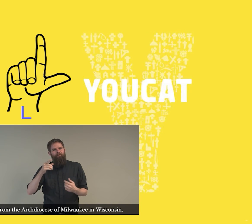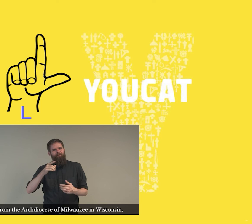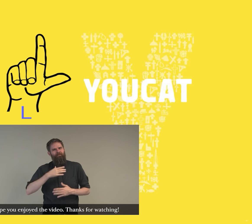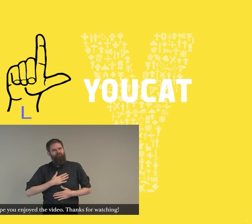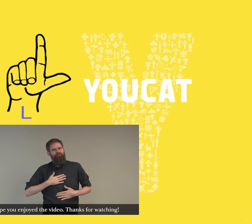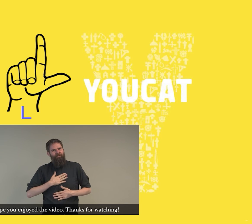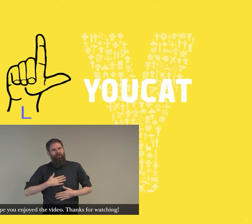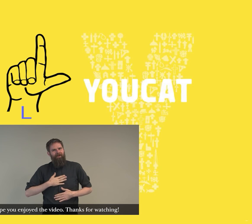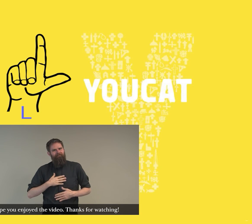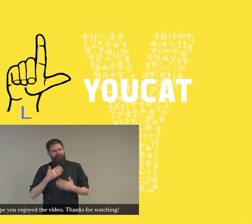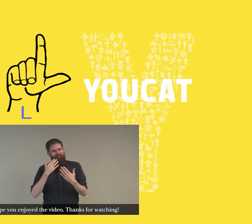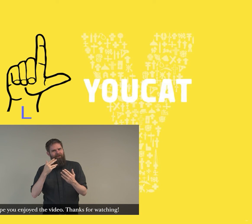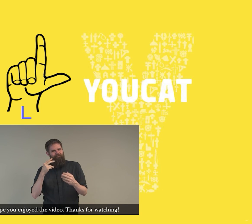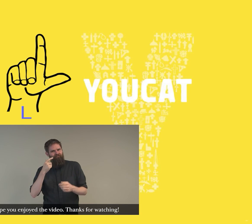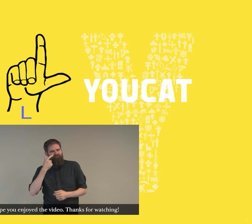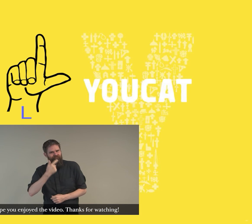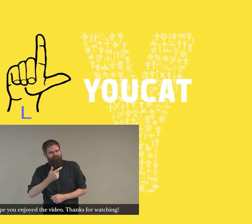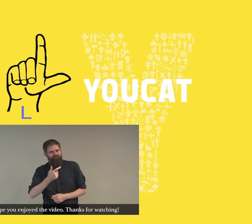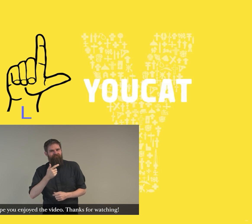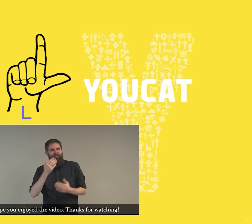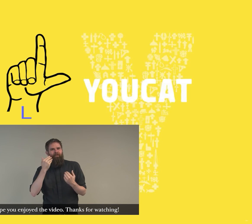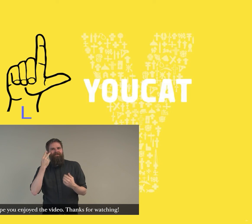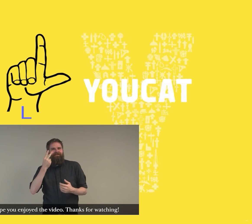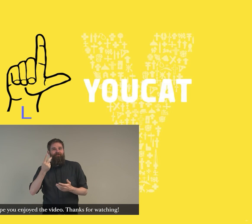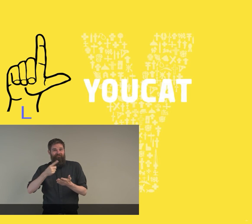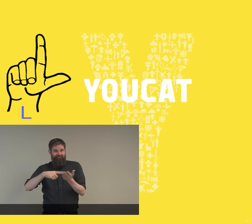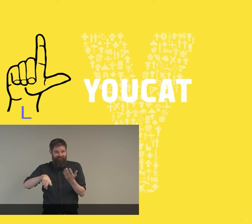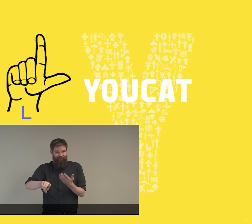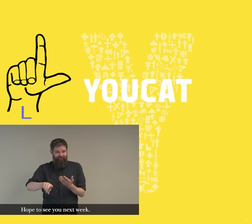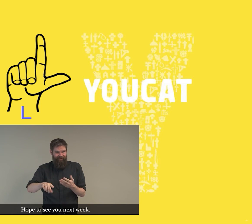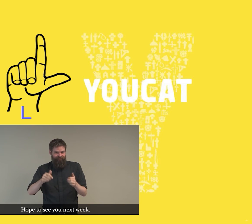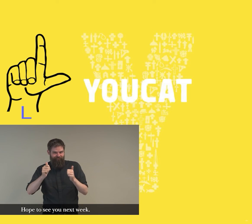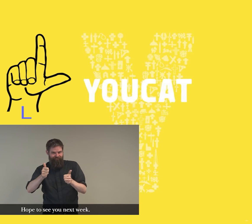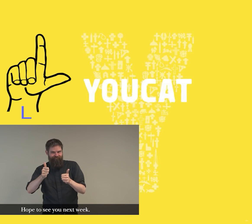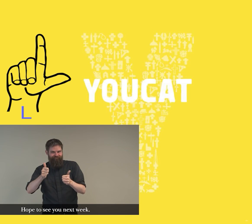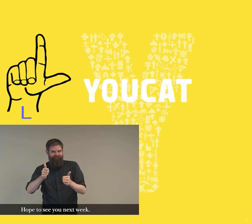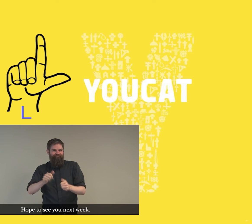Hope you enjoyed the video. Thanks for watching. Hope to see you next week.